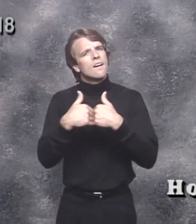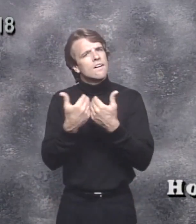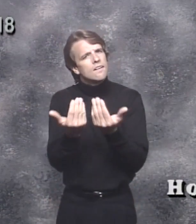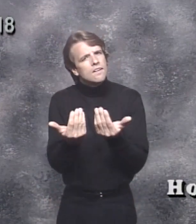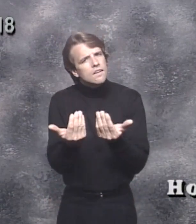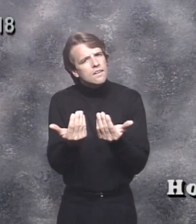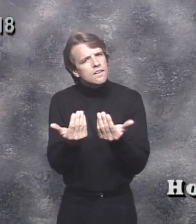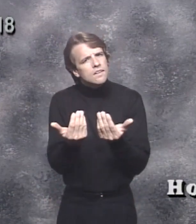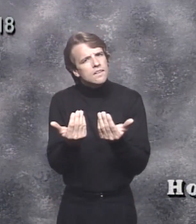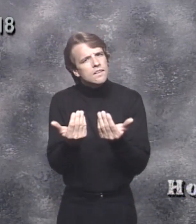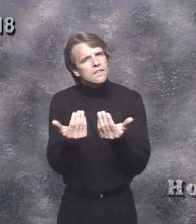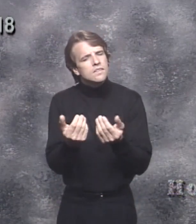How?